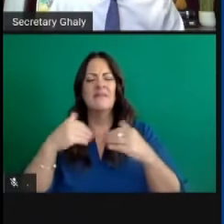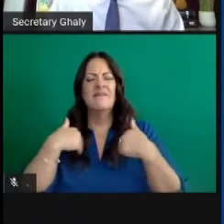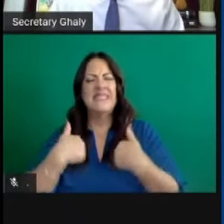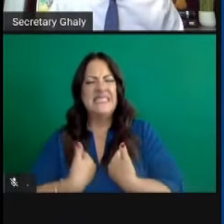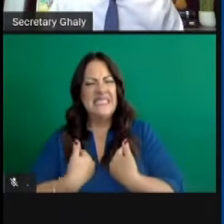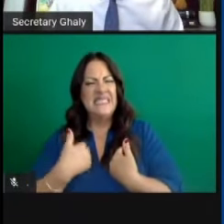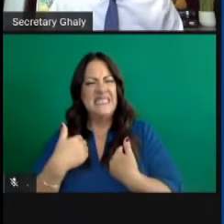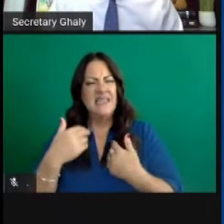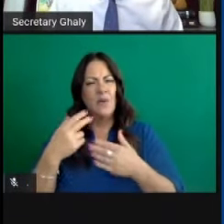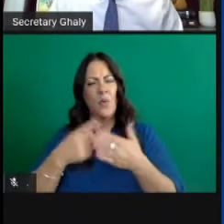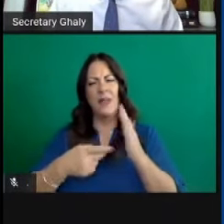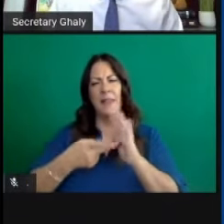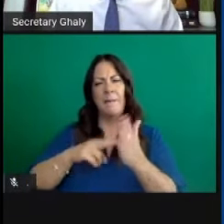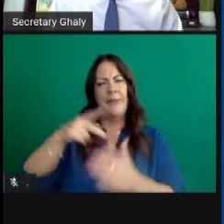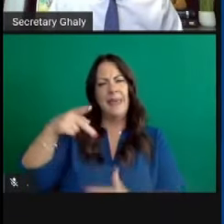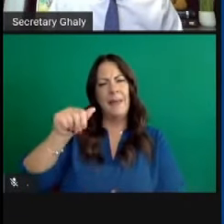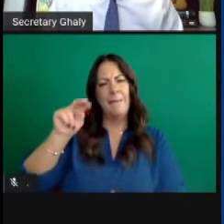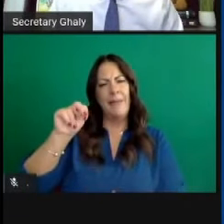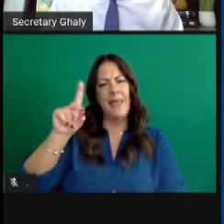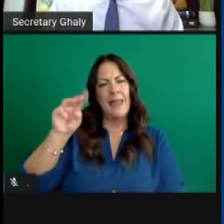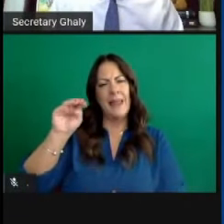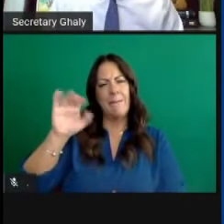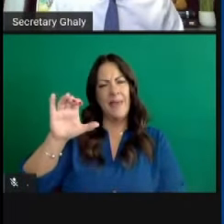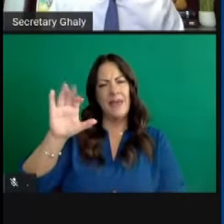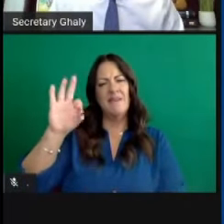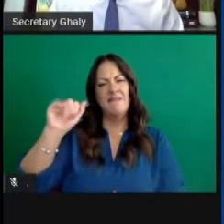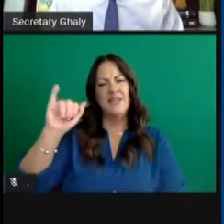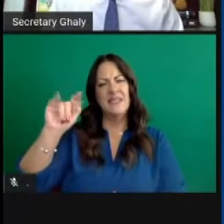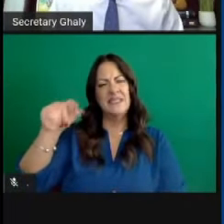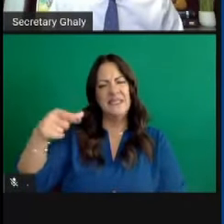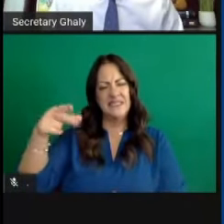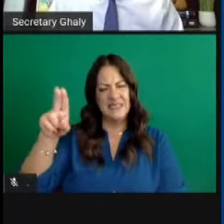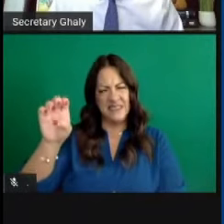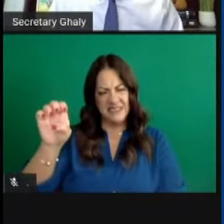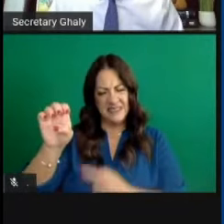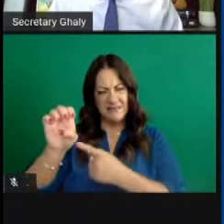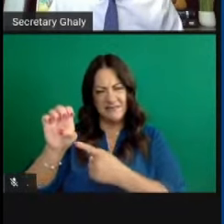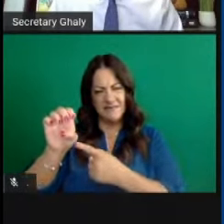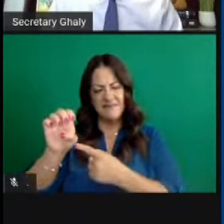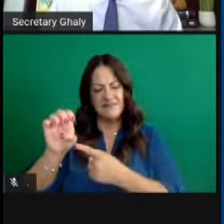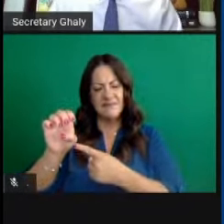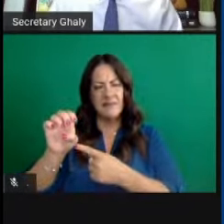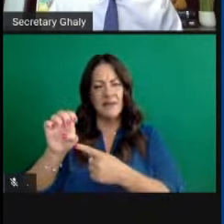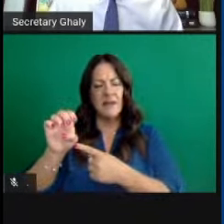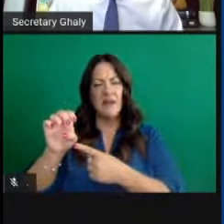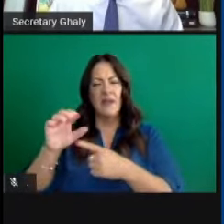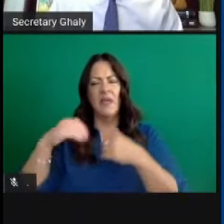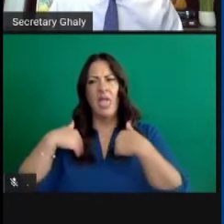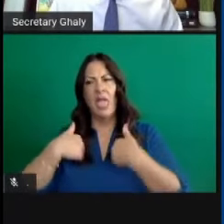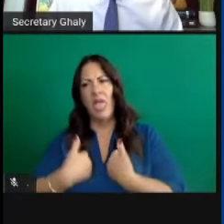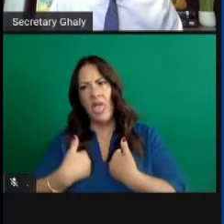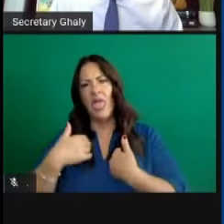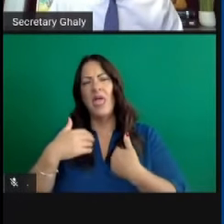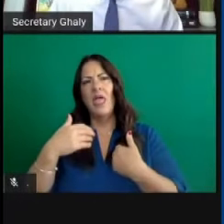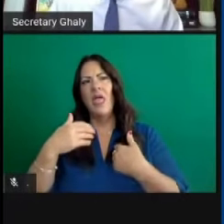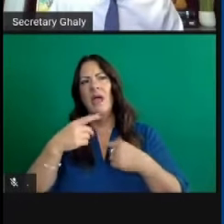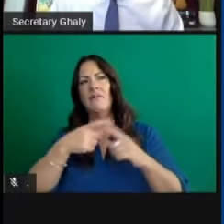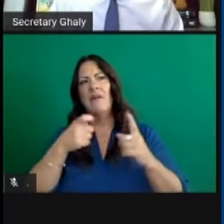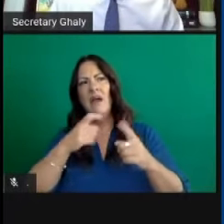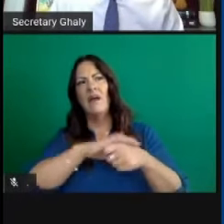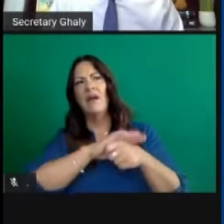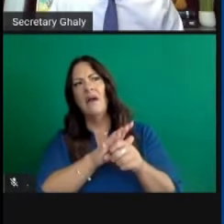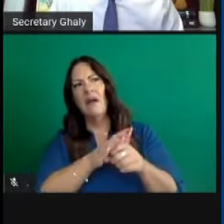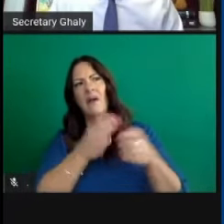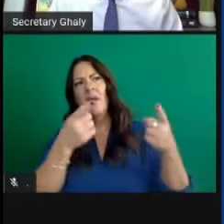to mention this phrase, and it is something that naturally 8 or 9 months into our